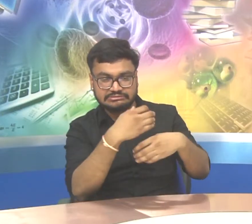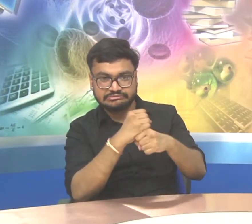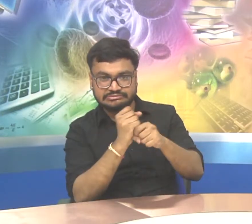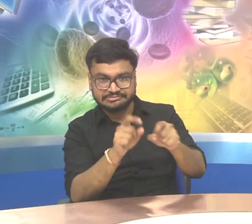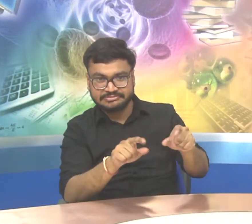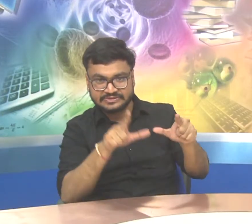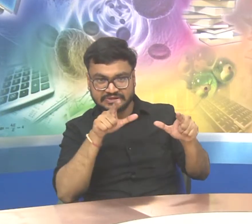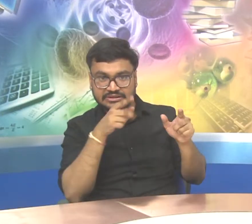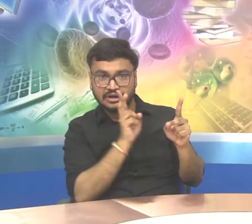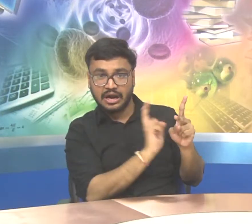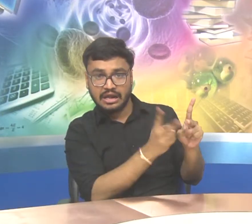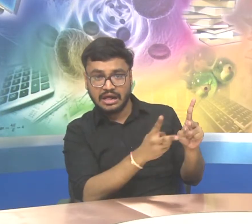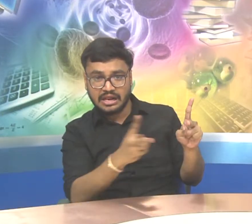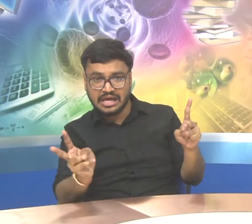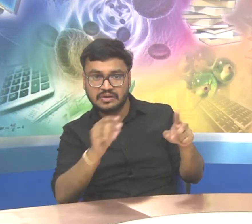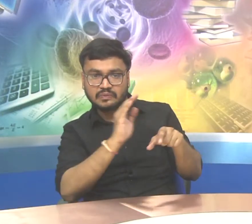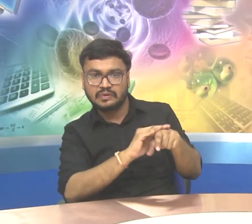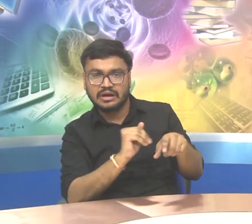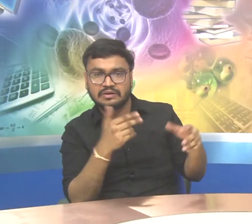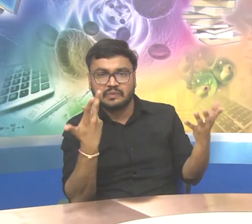Some ancient microorganisms